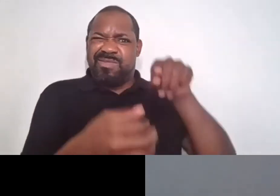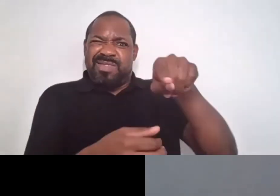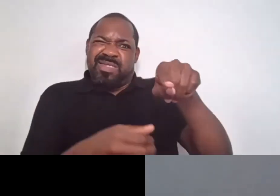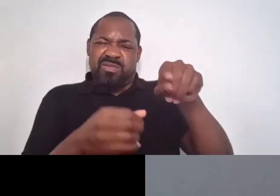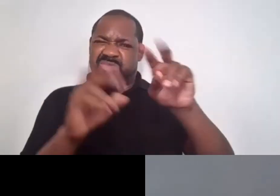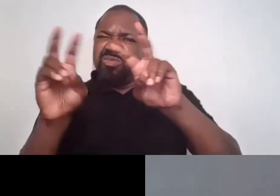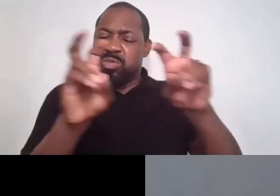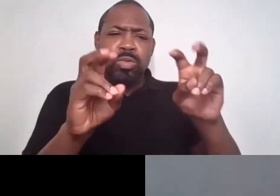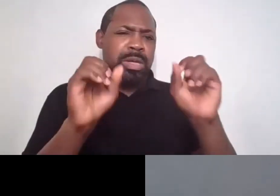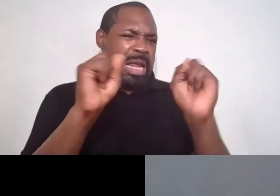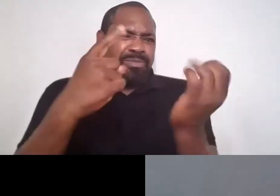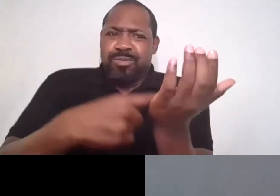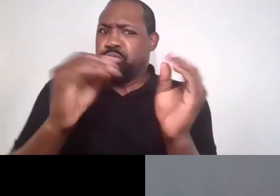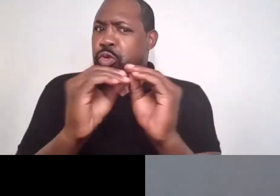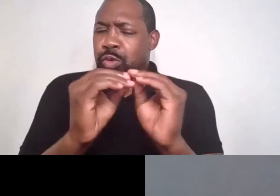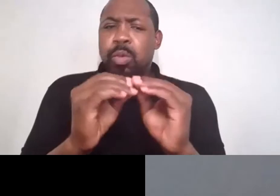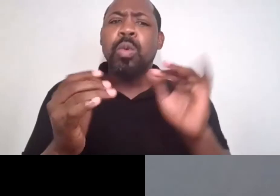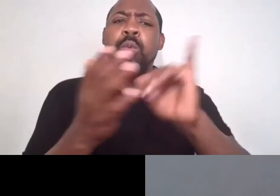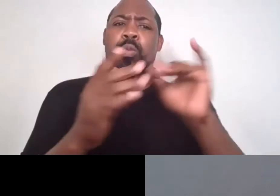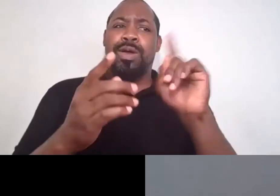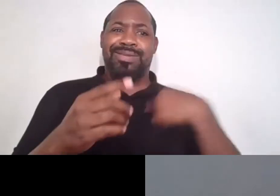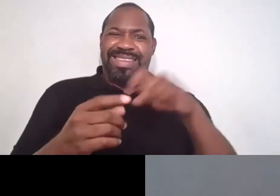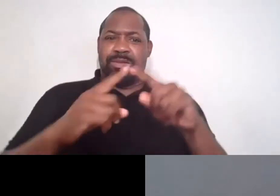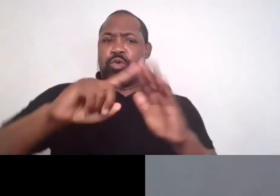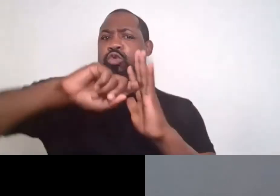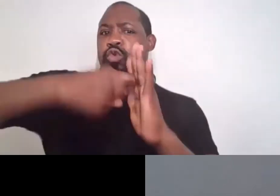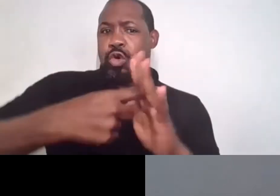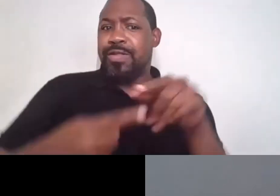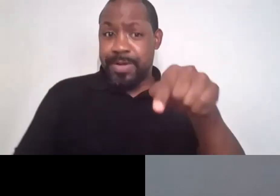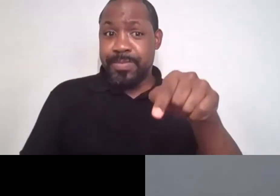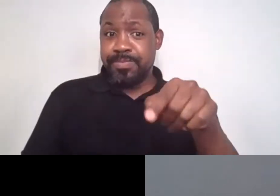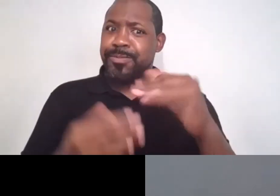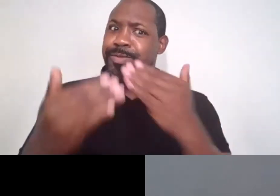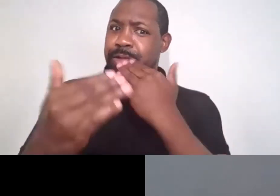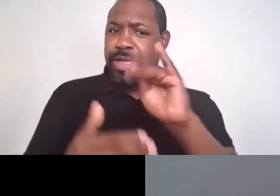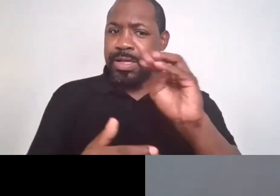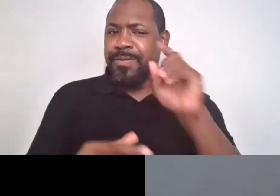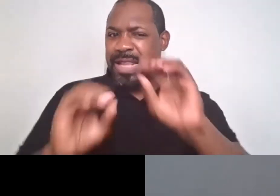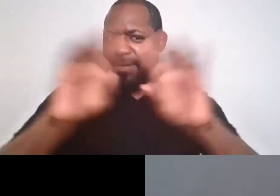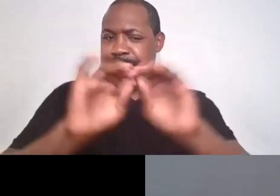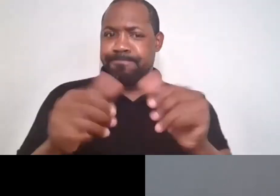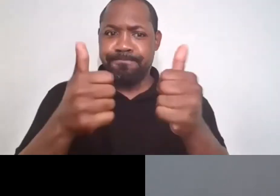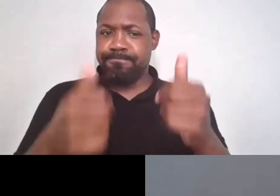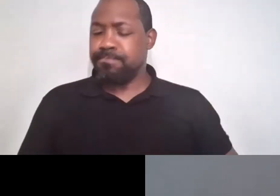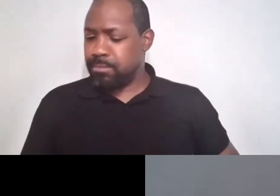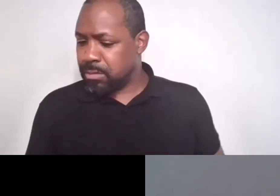In terms of the bills and these particular issues, yes, we would love to discuss this more. Again, this is just a starting point. So I want to say thank you, Amy,